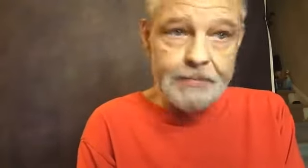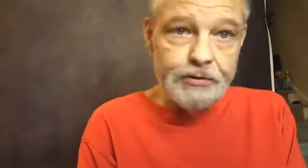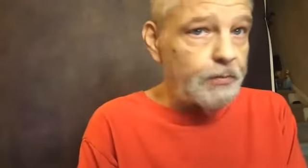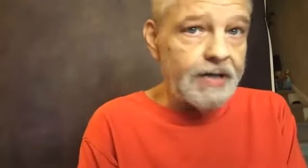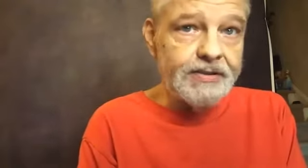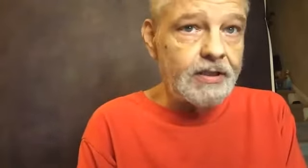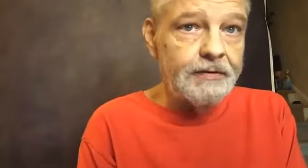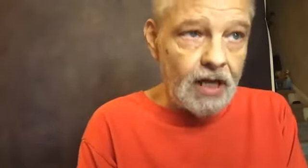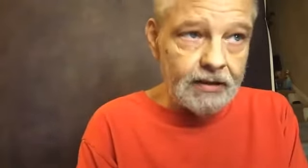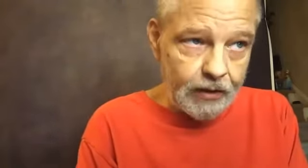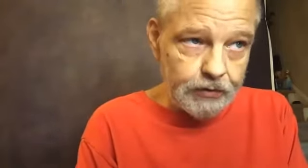Absolutely, positively not